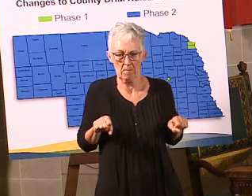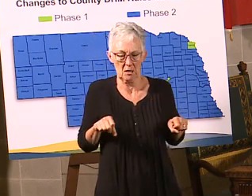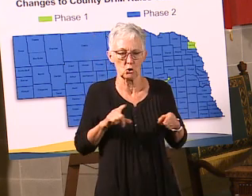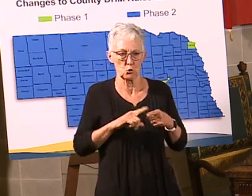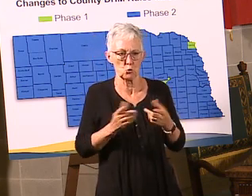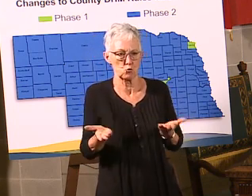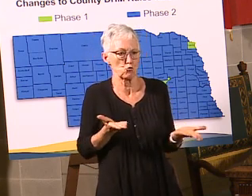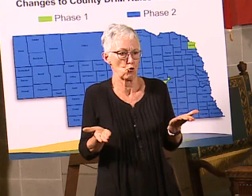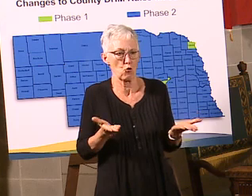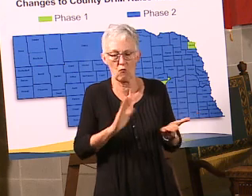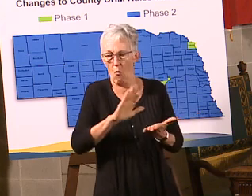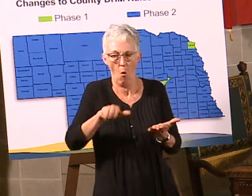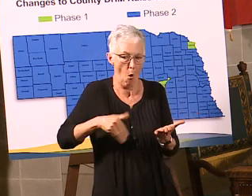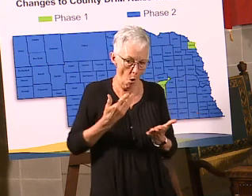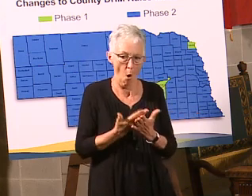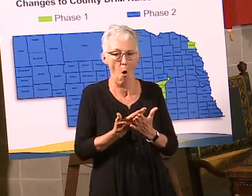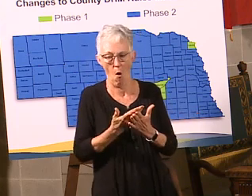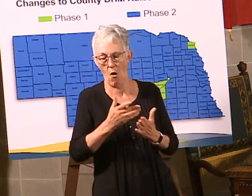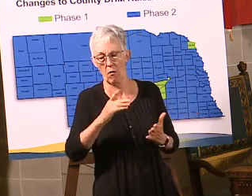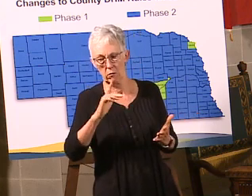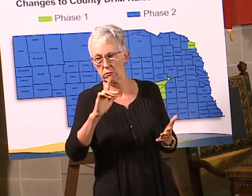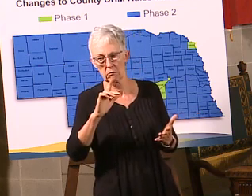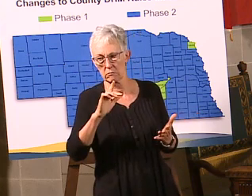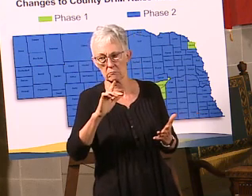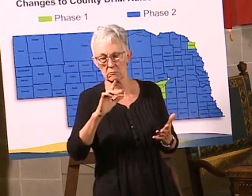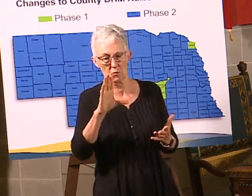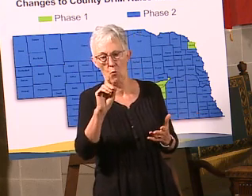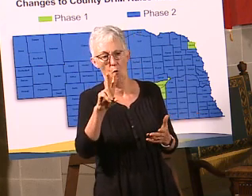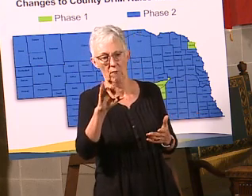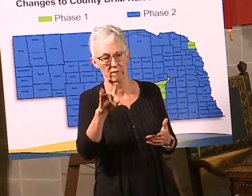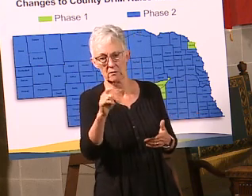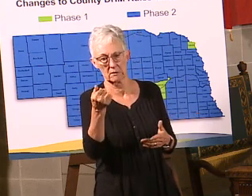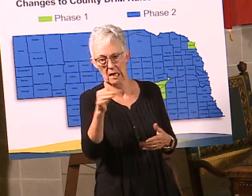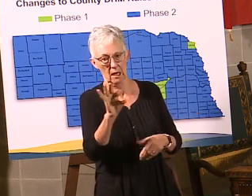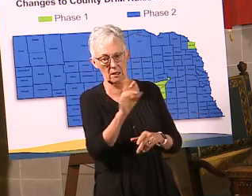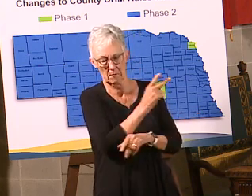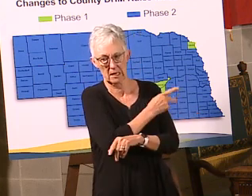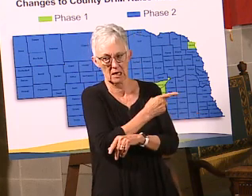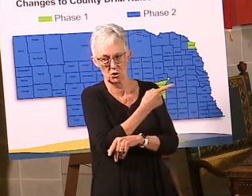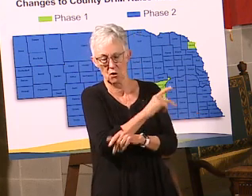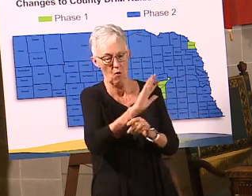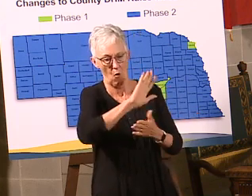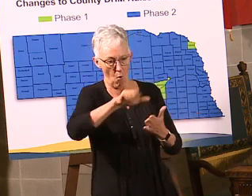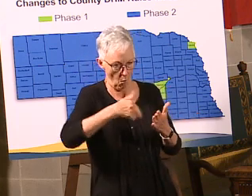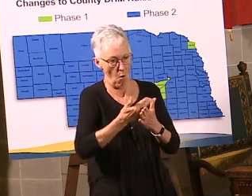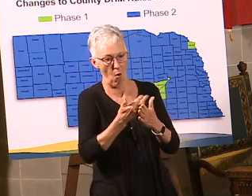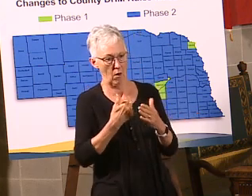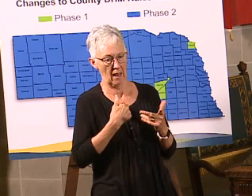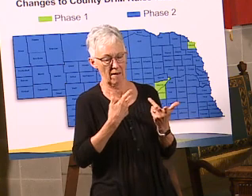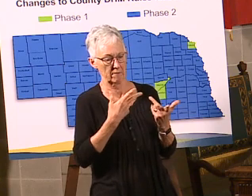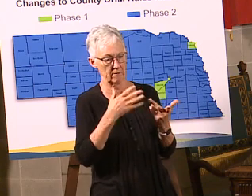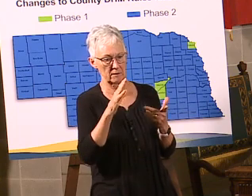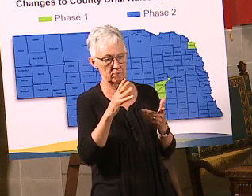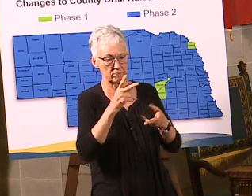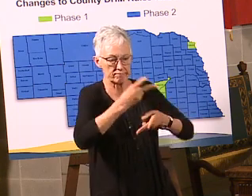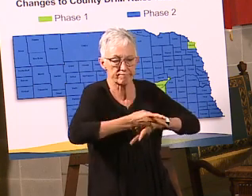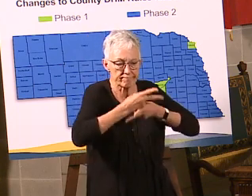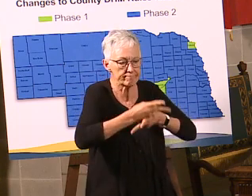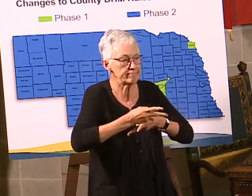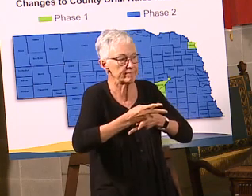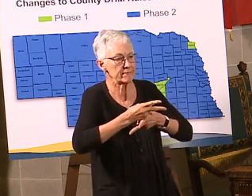I wouldn't differentiate between any one of the three, to be honest with you. I think they all provide excellent care.